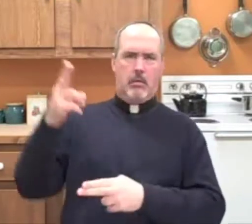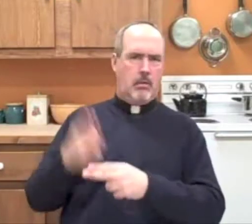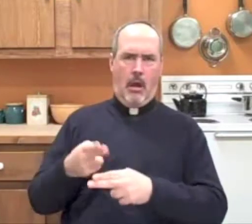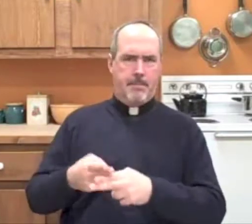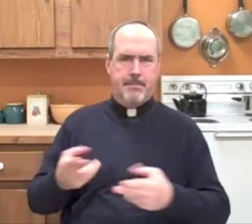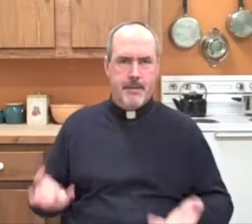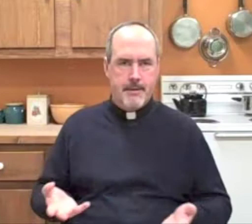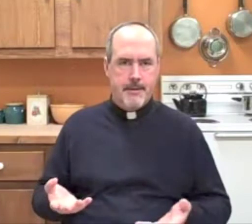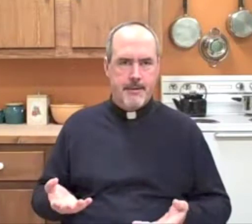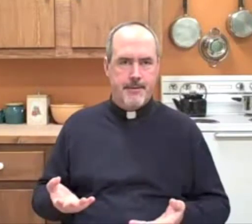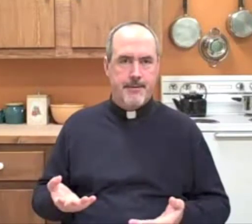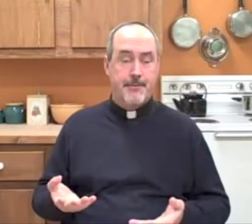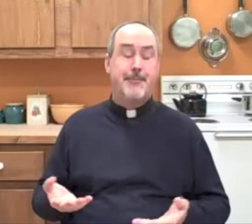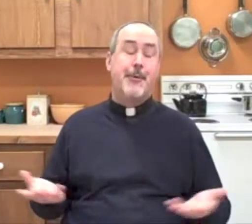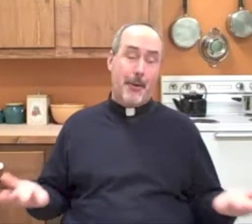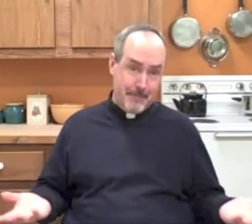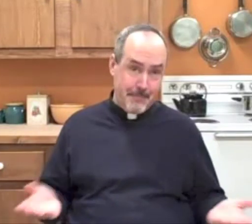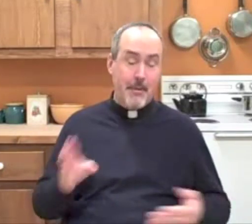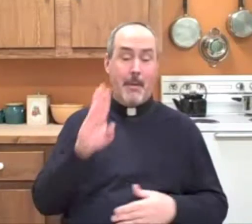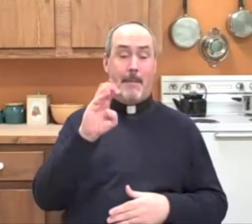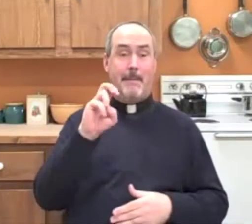this beautiful lady to ask her her name.